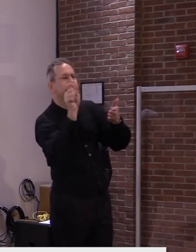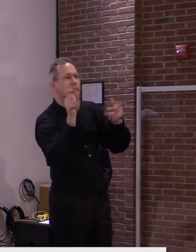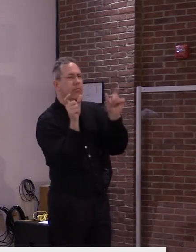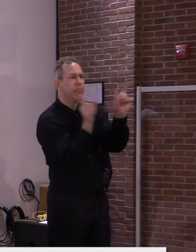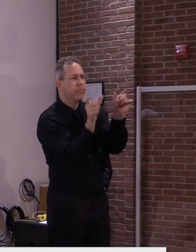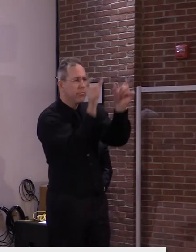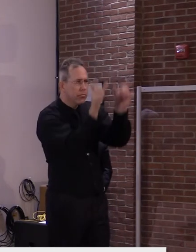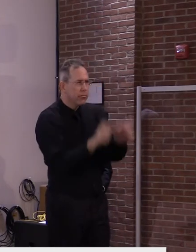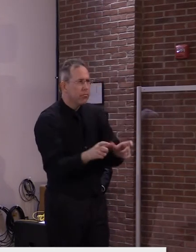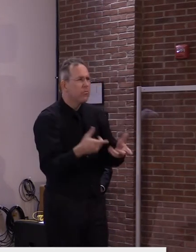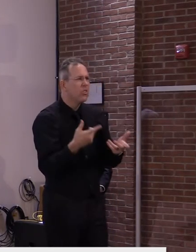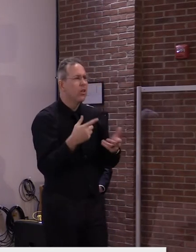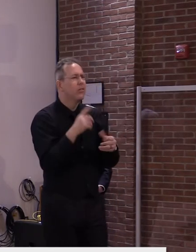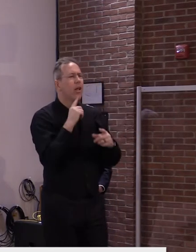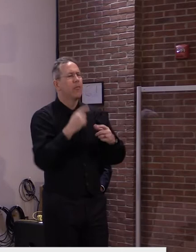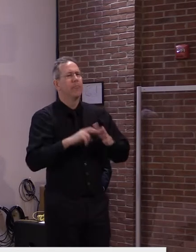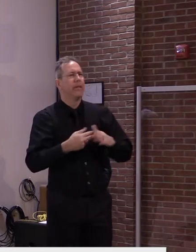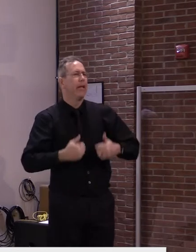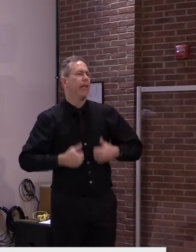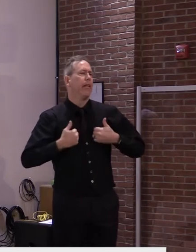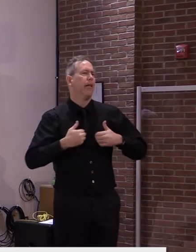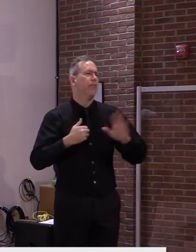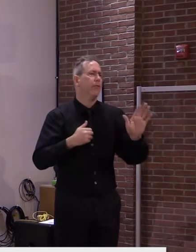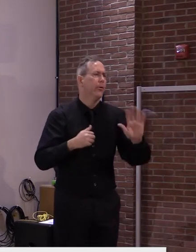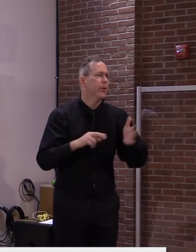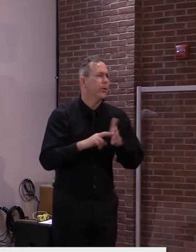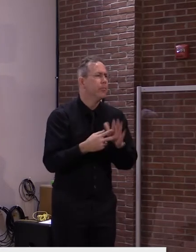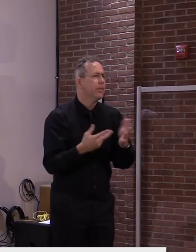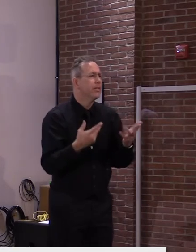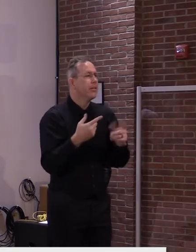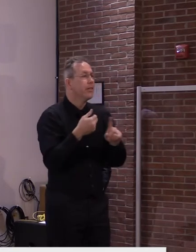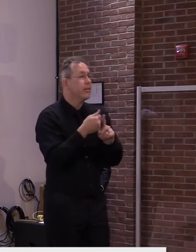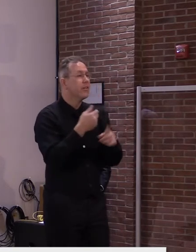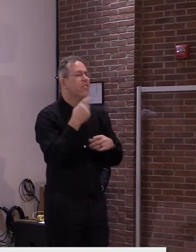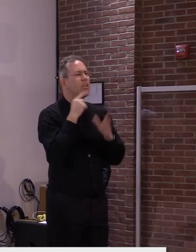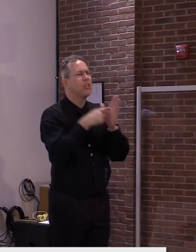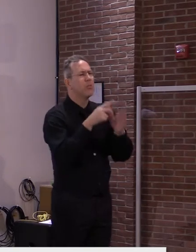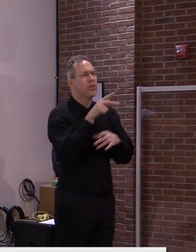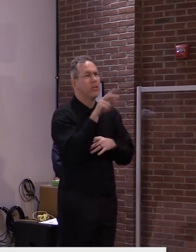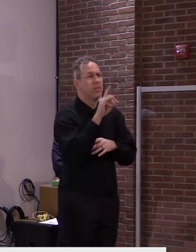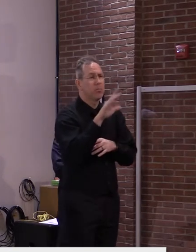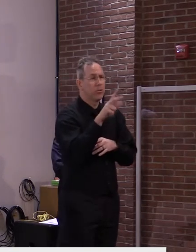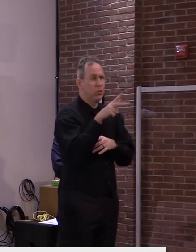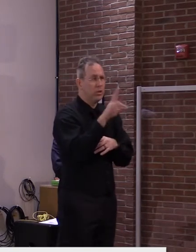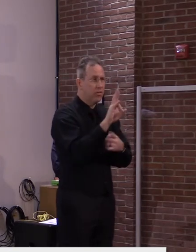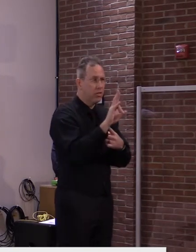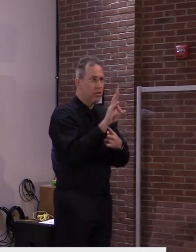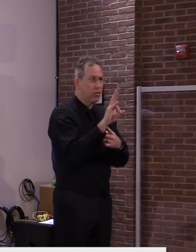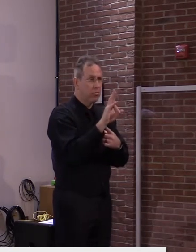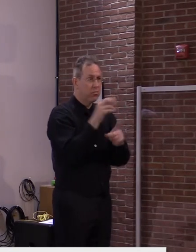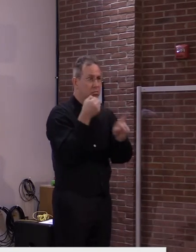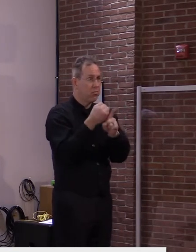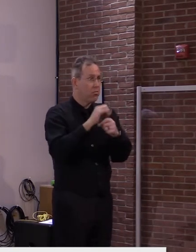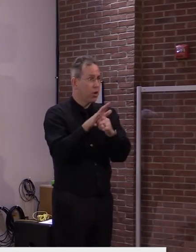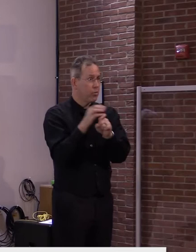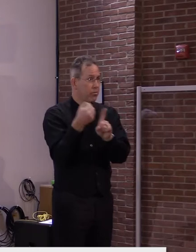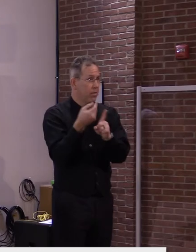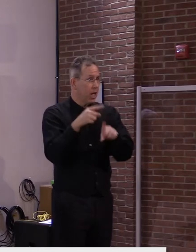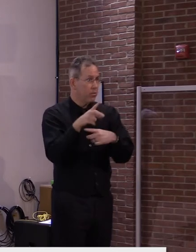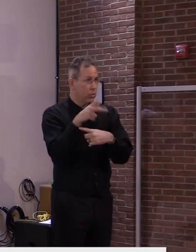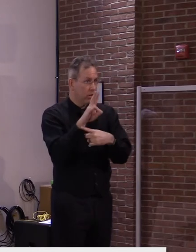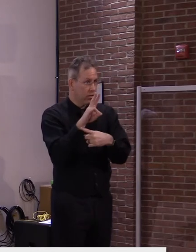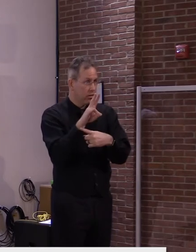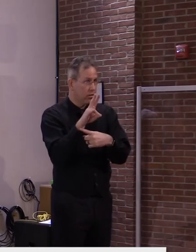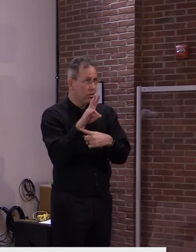December 27th, one could actually see an outbreak, and it could still be on the list mid-January,